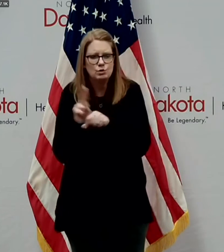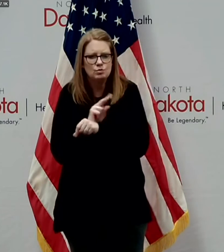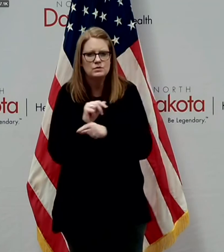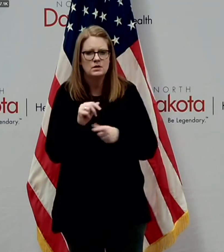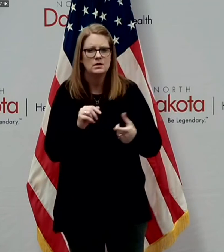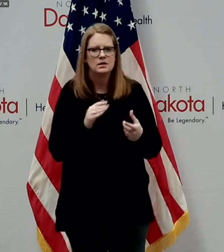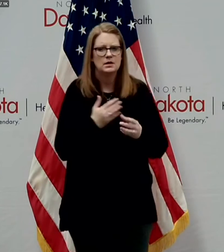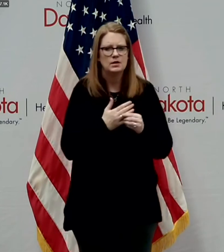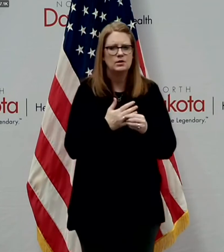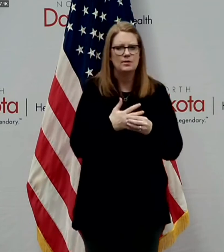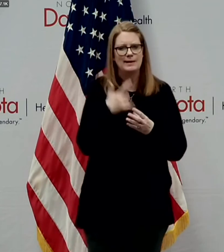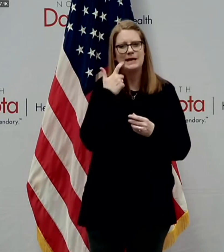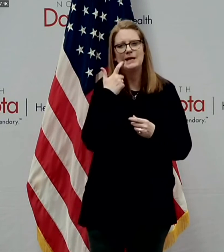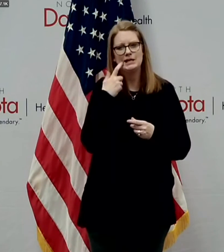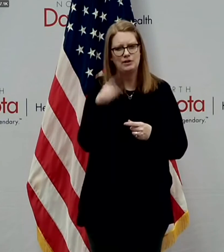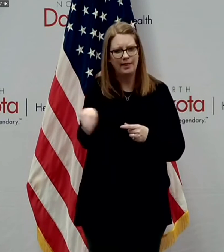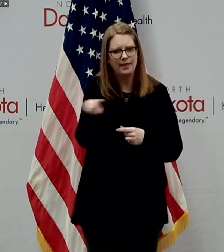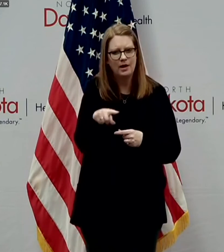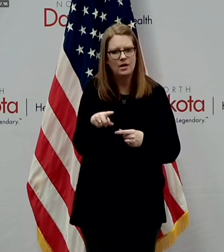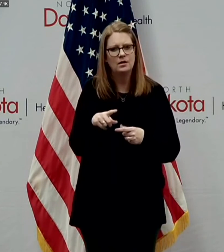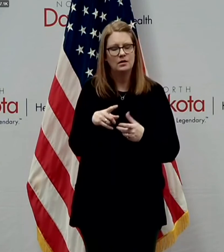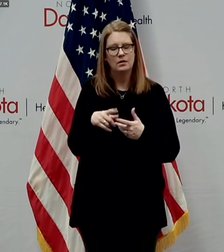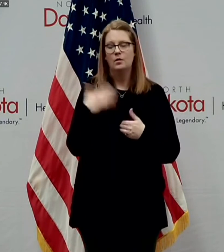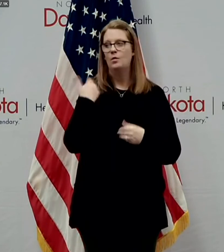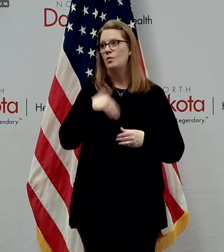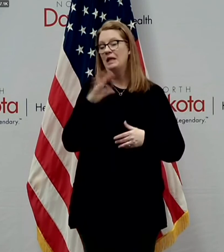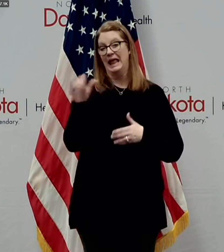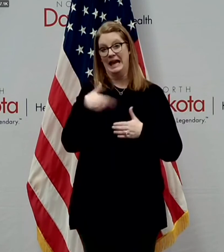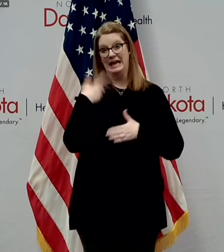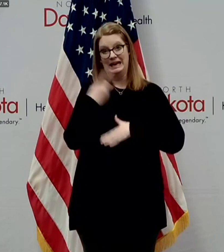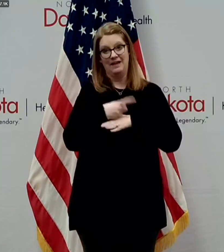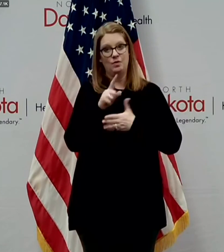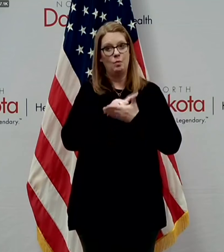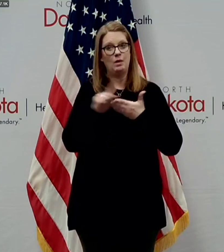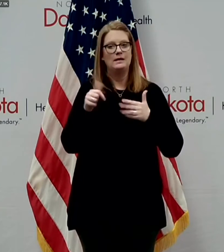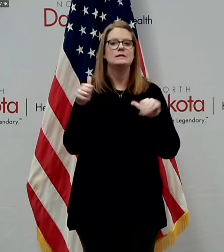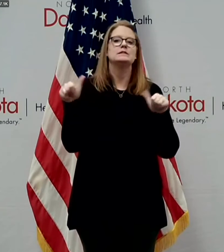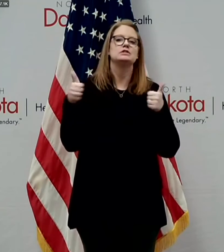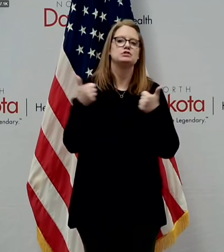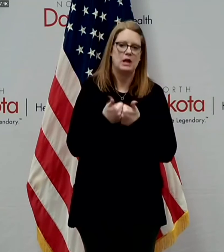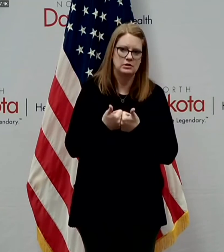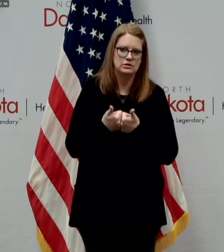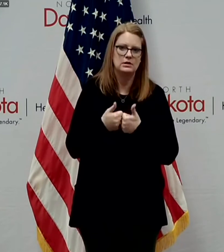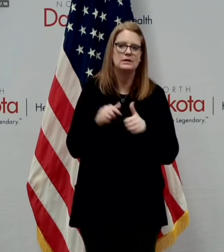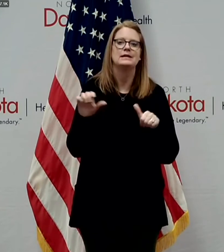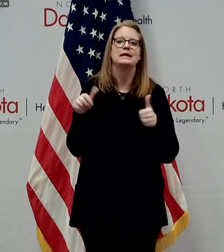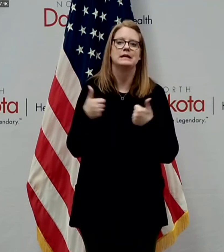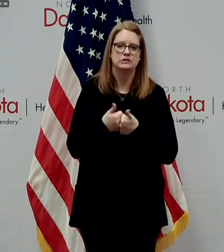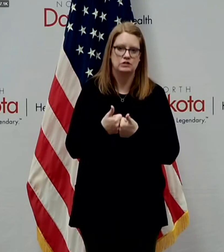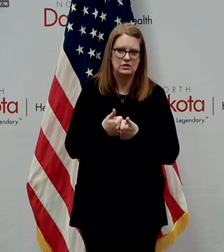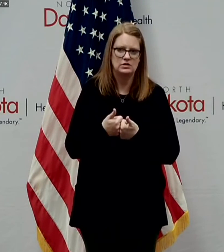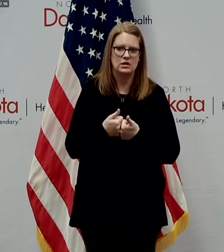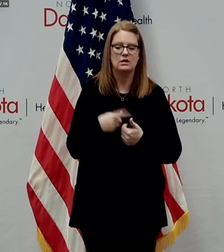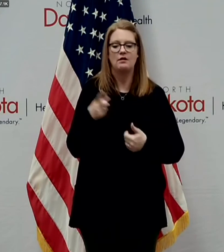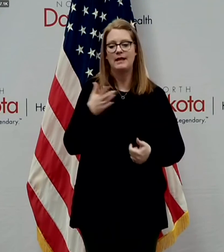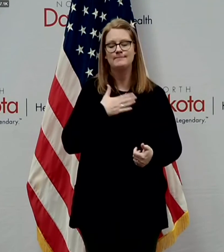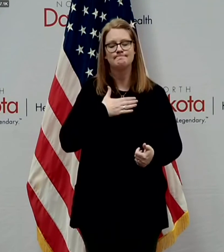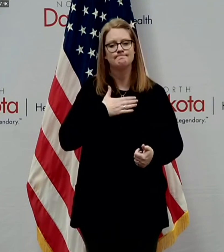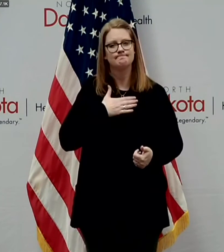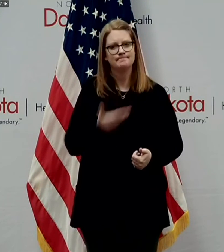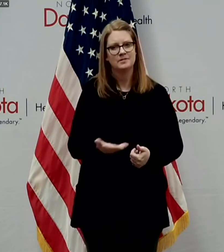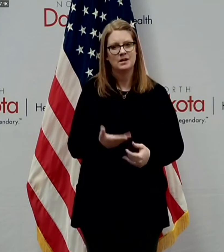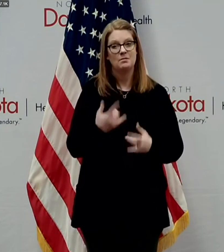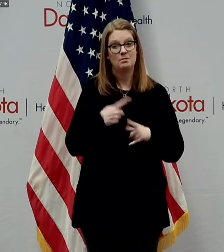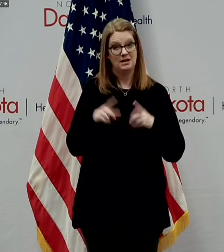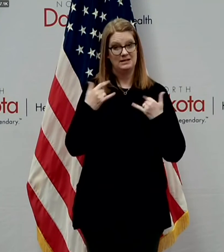got a challenging job on any day of the week and a job they do with great hearts, but now they're having to do